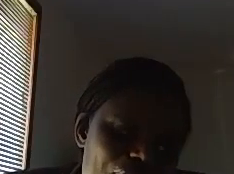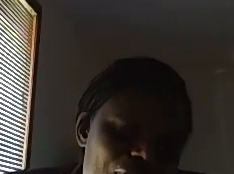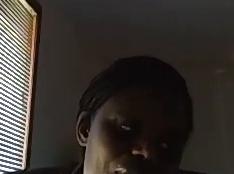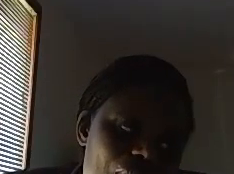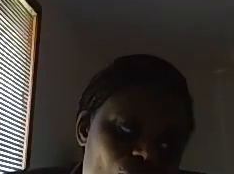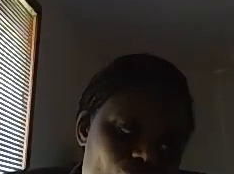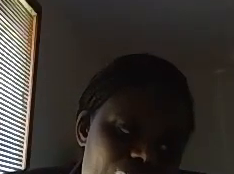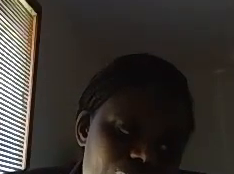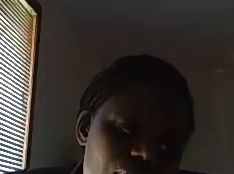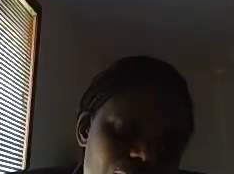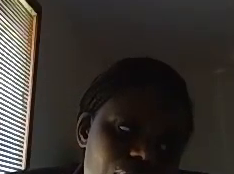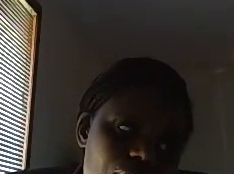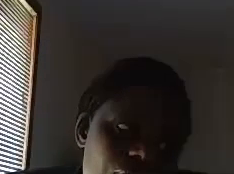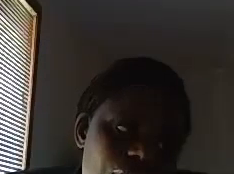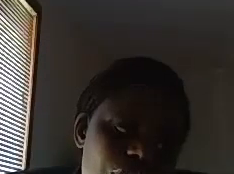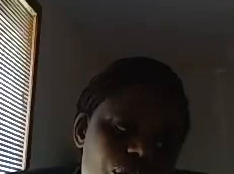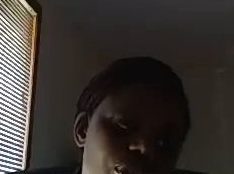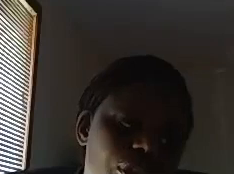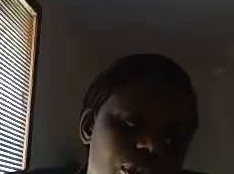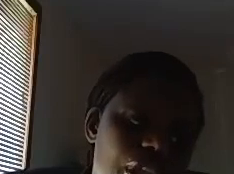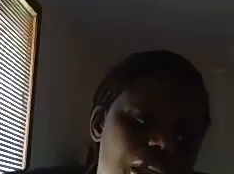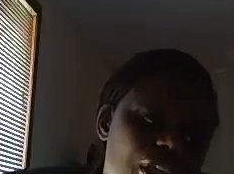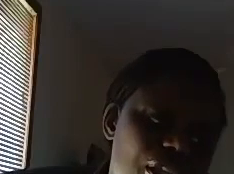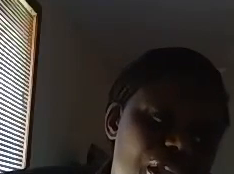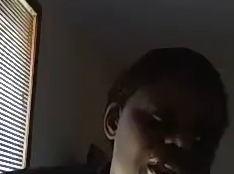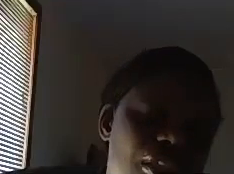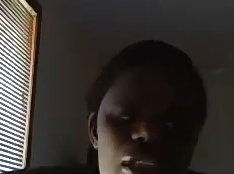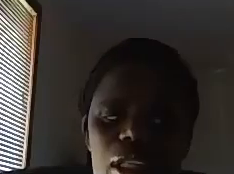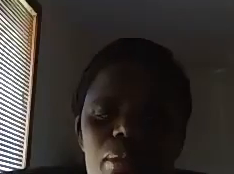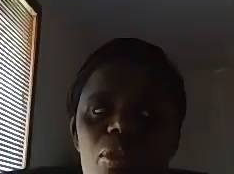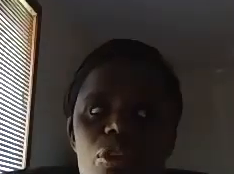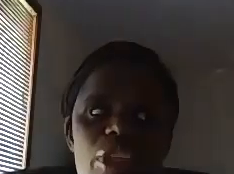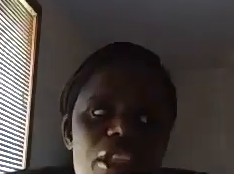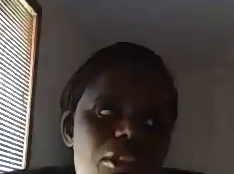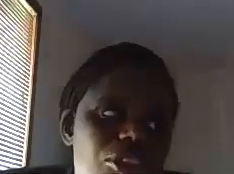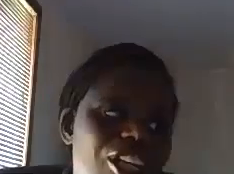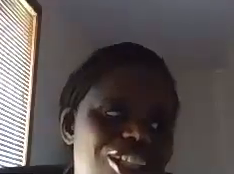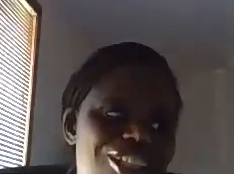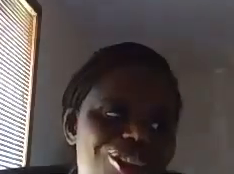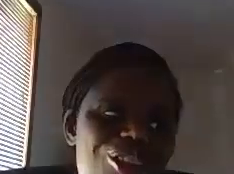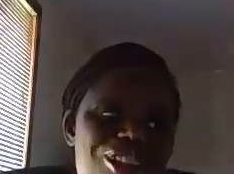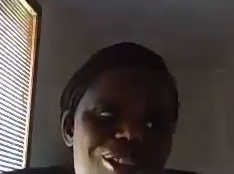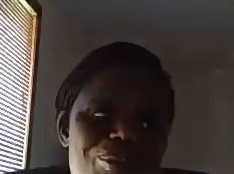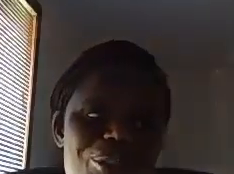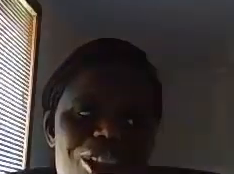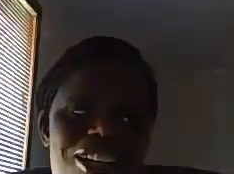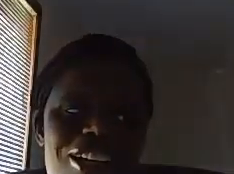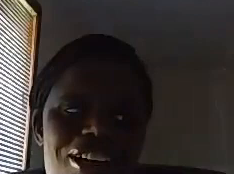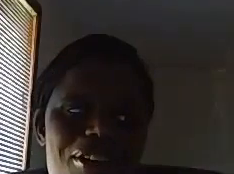wearing white t-shirt and red jacket.